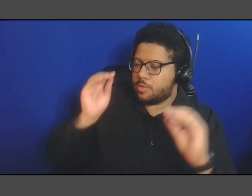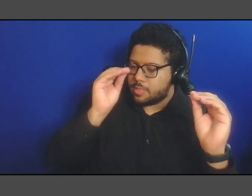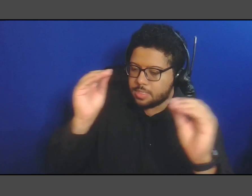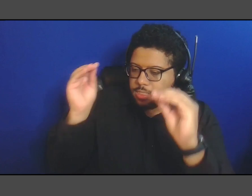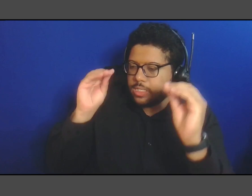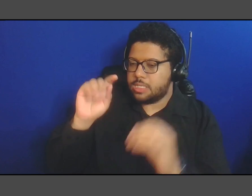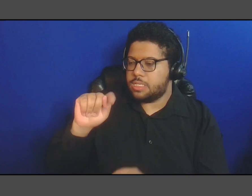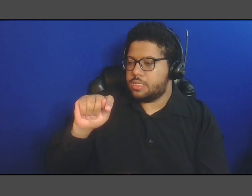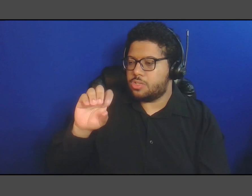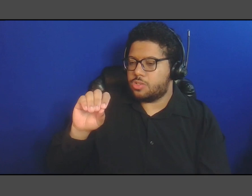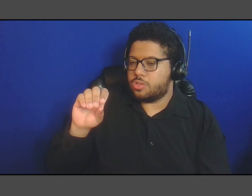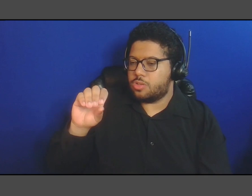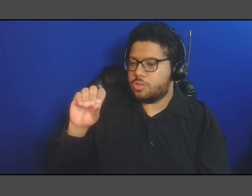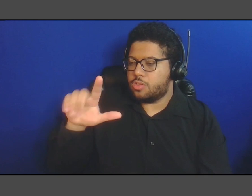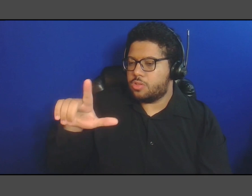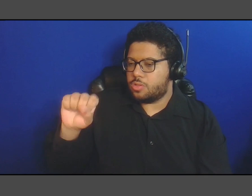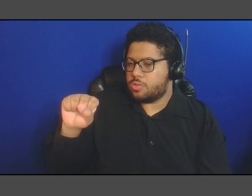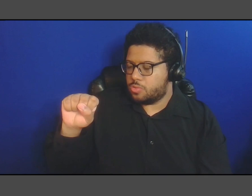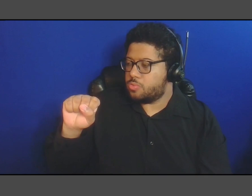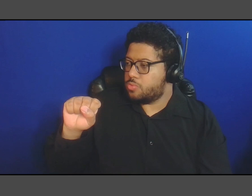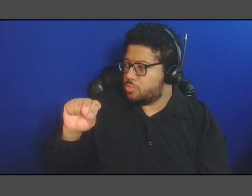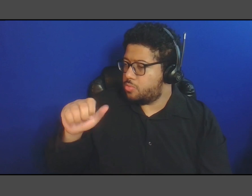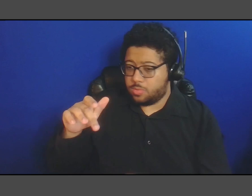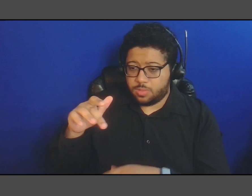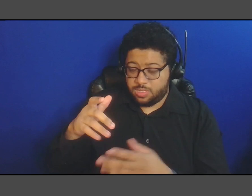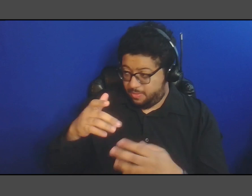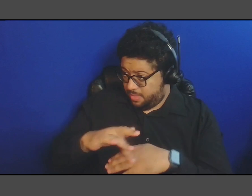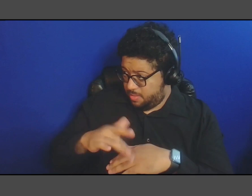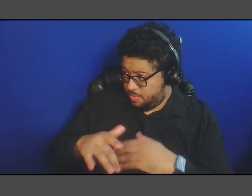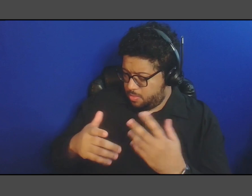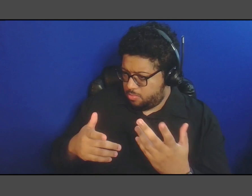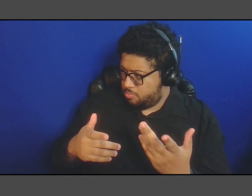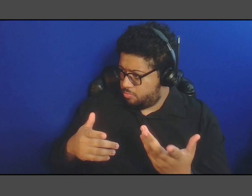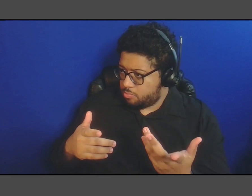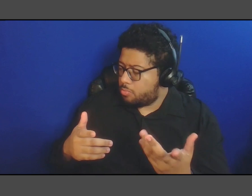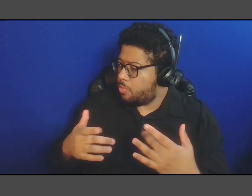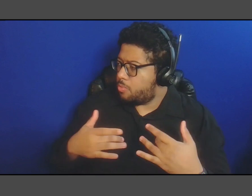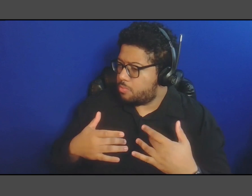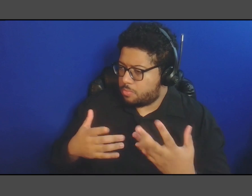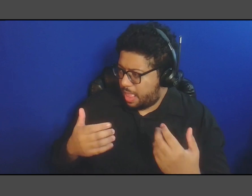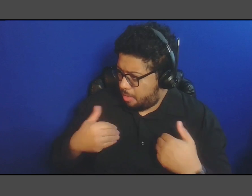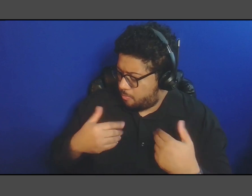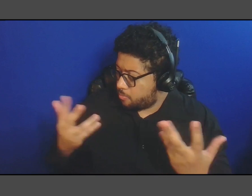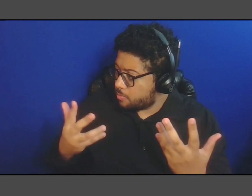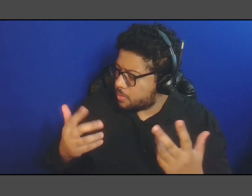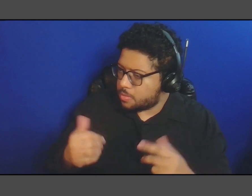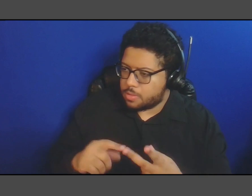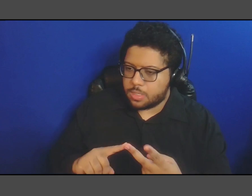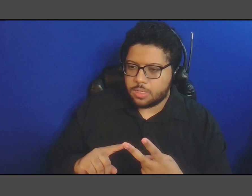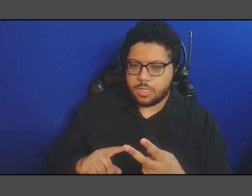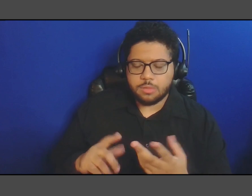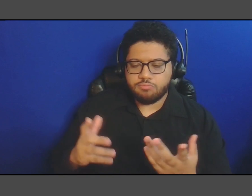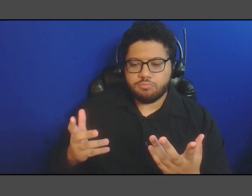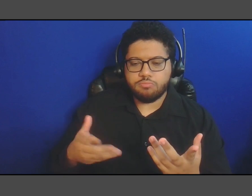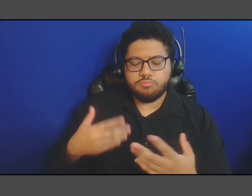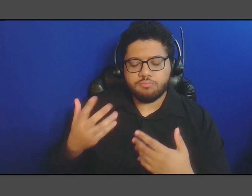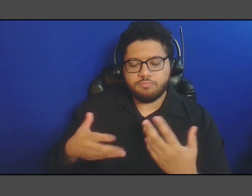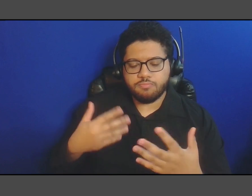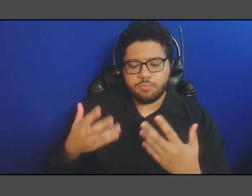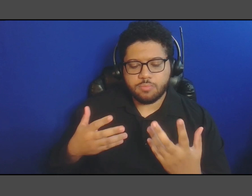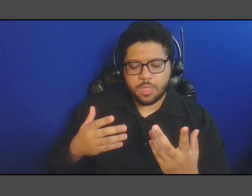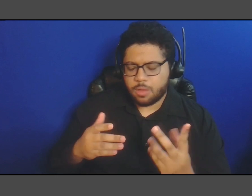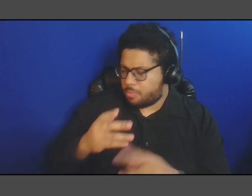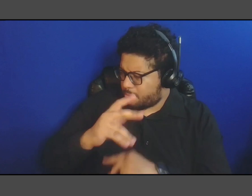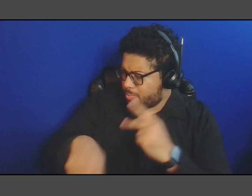and your folks have at your disposal, what are some of the different forms of storytelling and